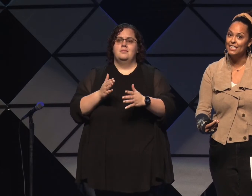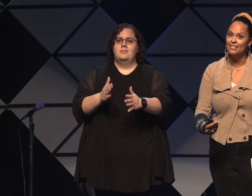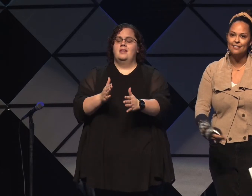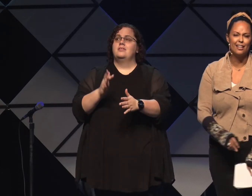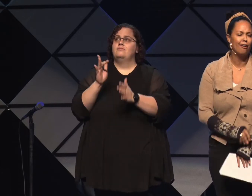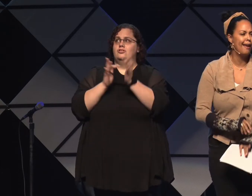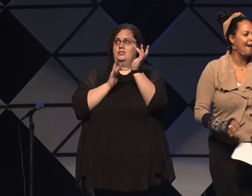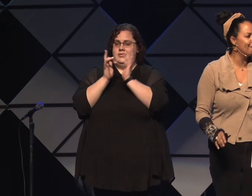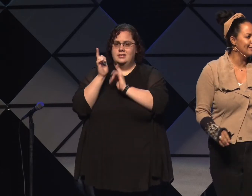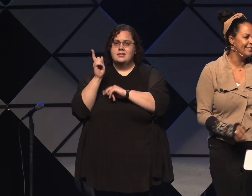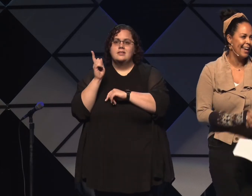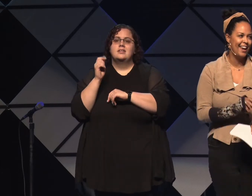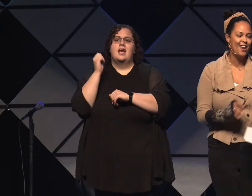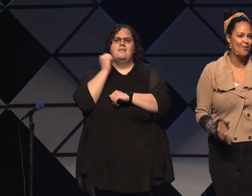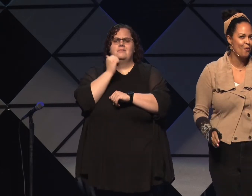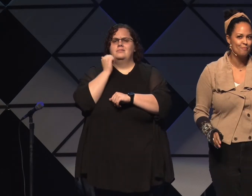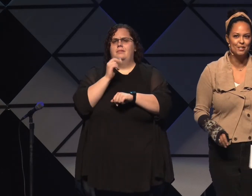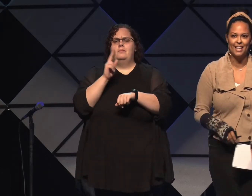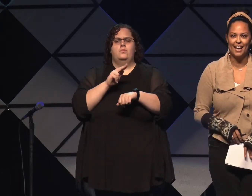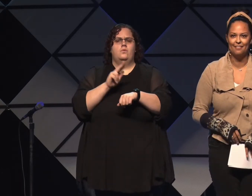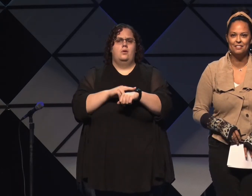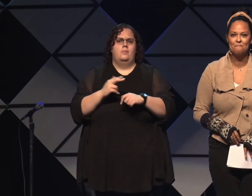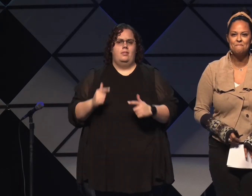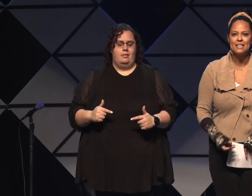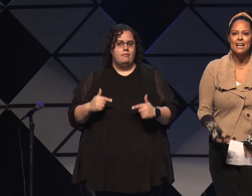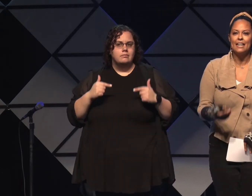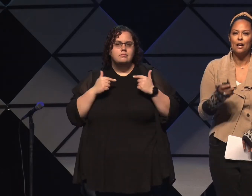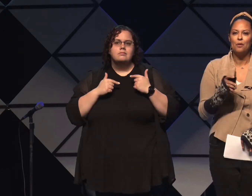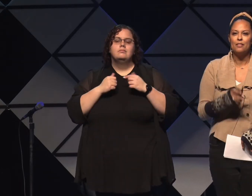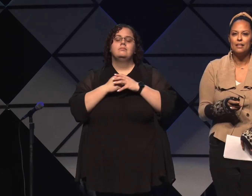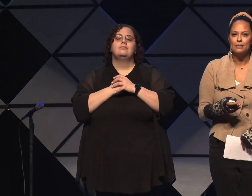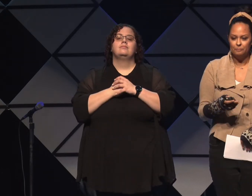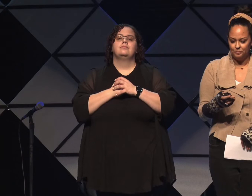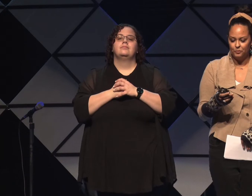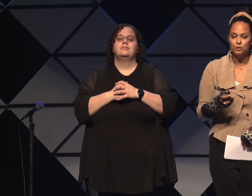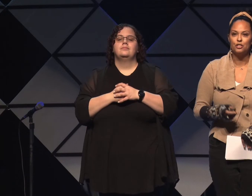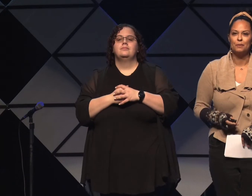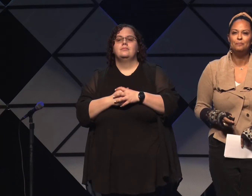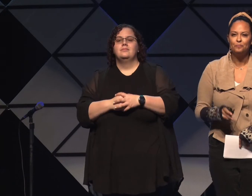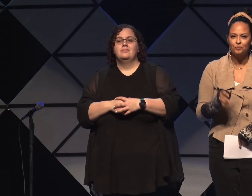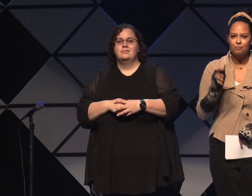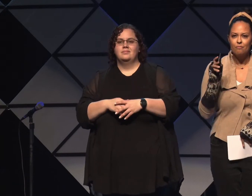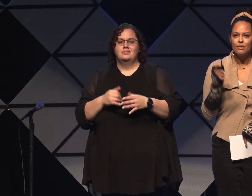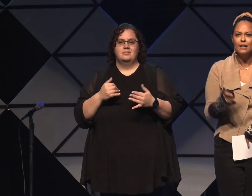of Jesus in our everyday normal lives. Now,